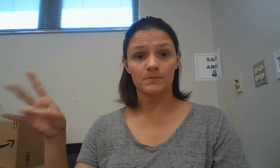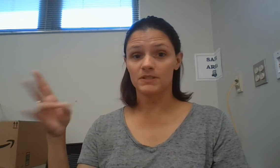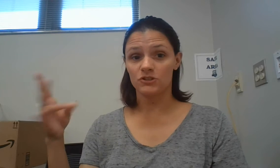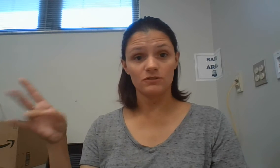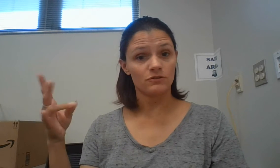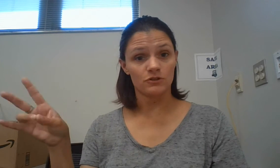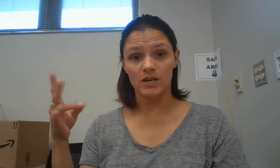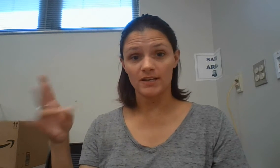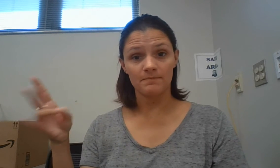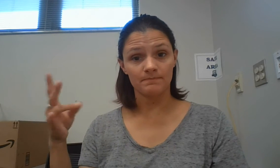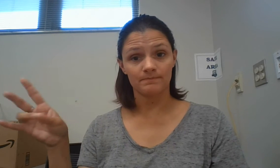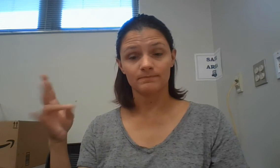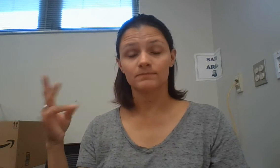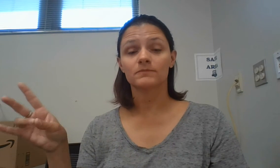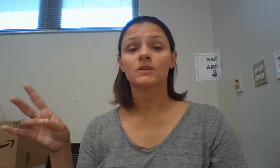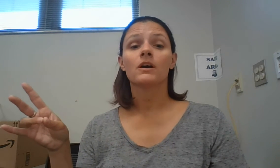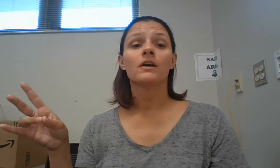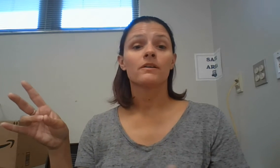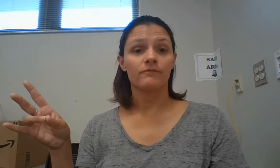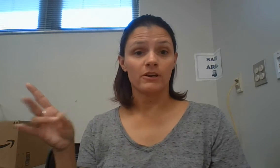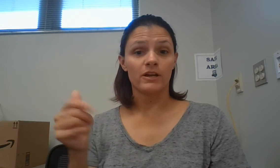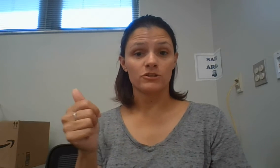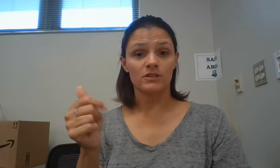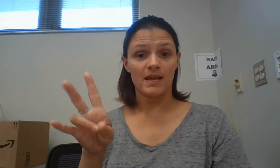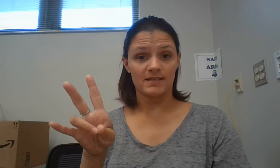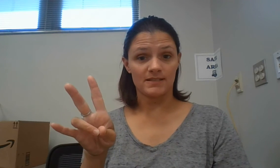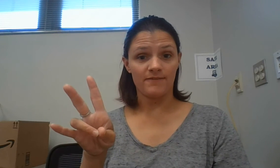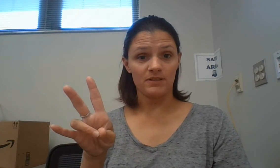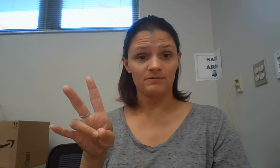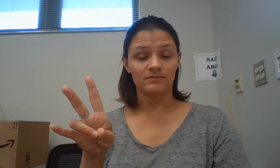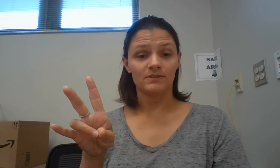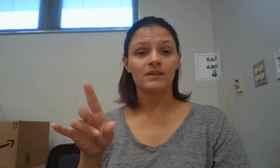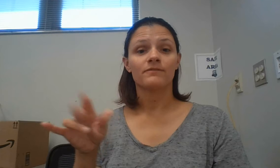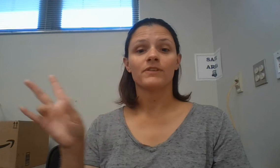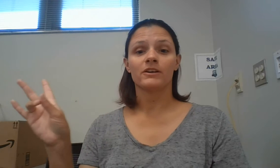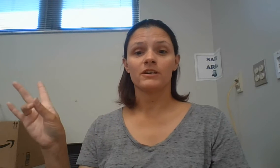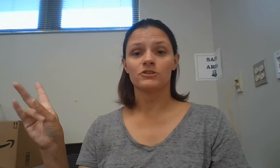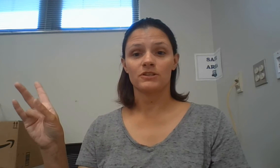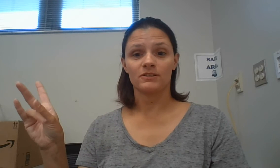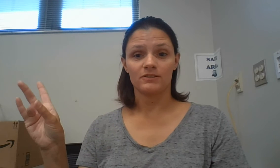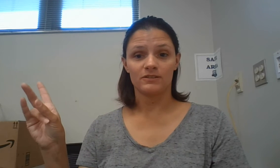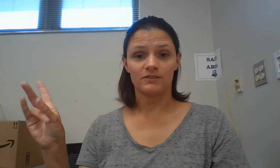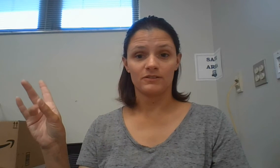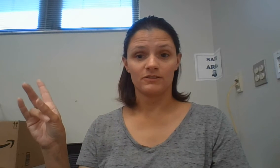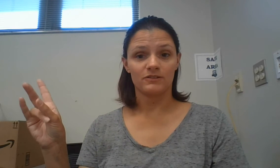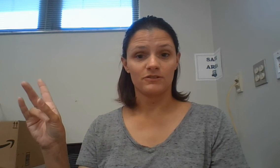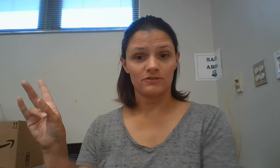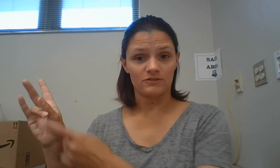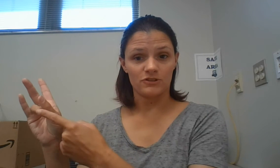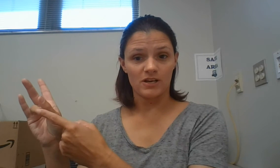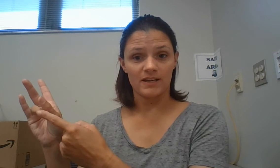position, shake it. Variation 10, 7. Variation shaking